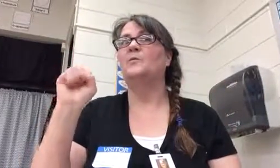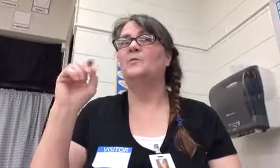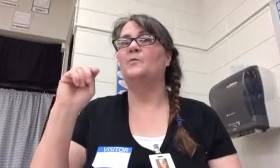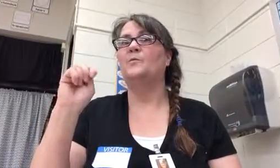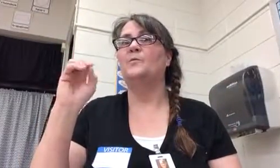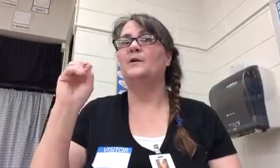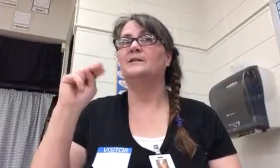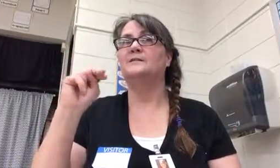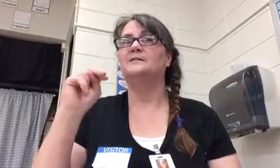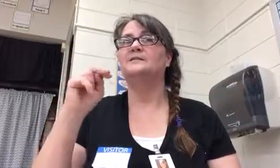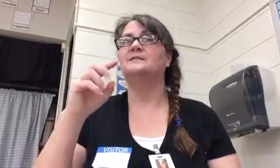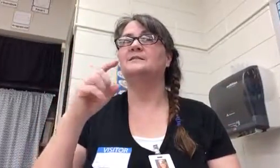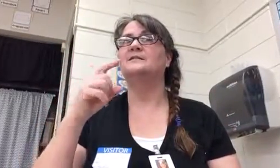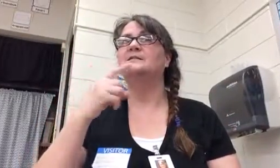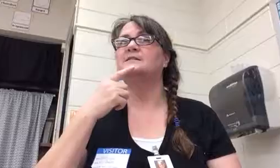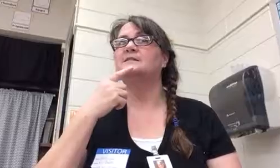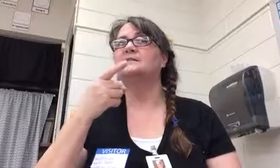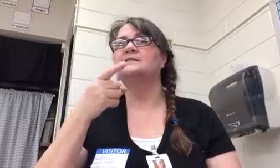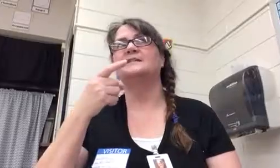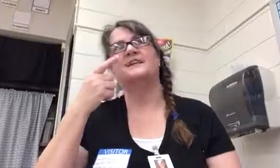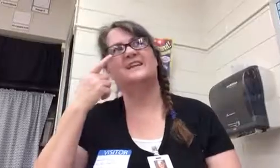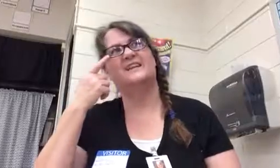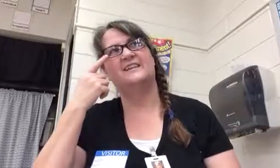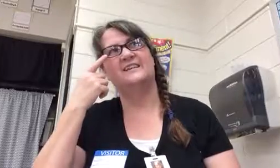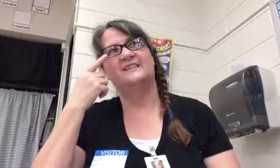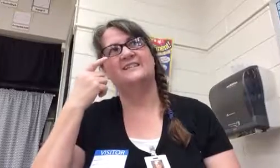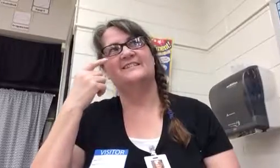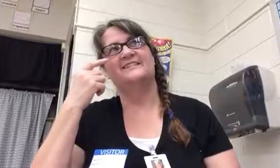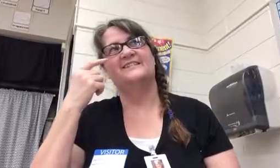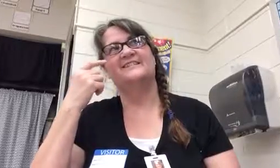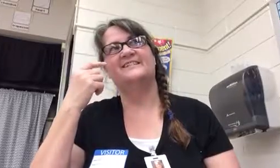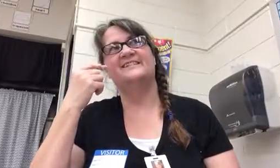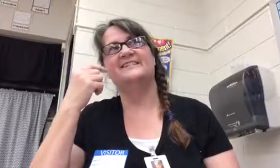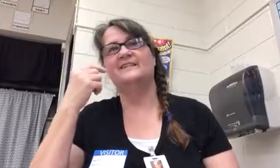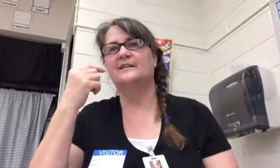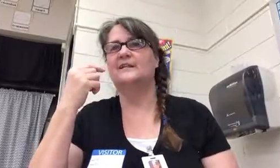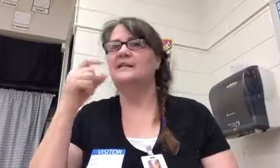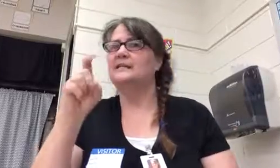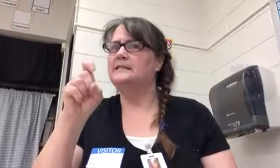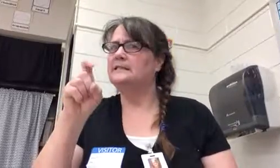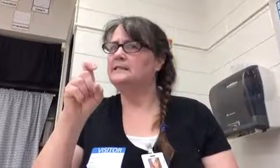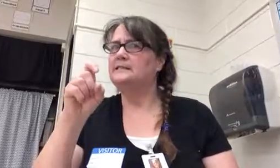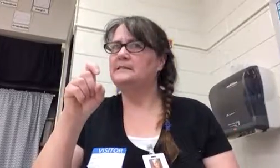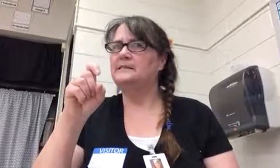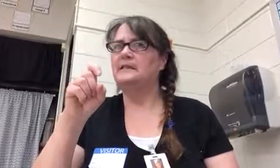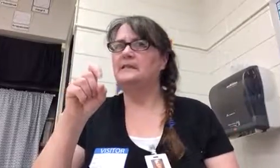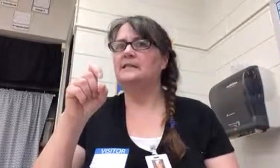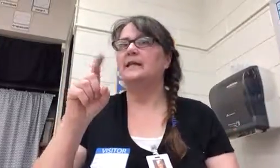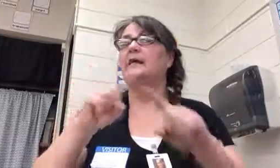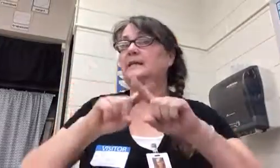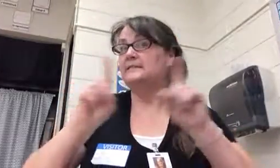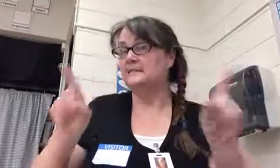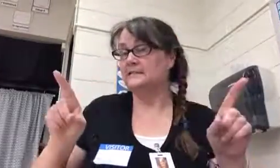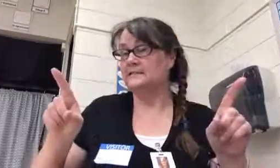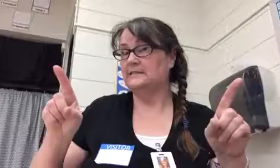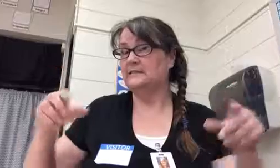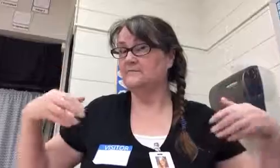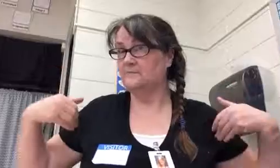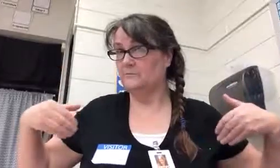Mandrill. I don't think we did mandrill. We've done monkey, but we've done gorilla. Do you mean gorilla? Yeah. Okay,